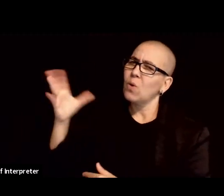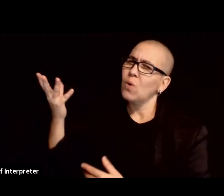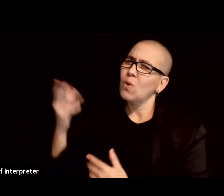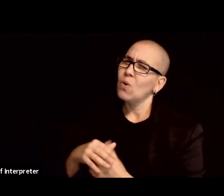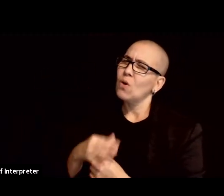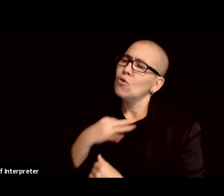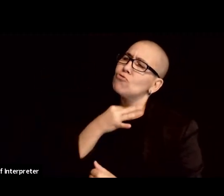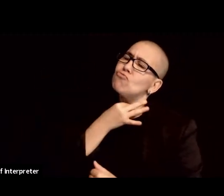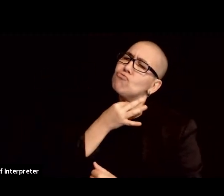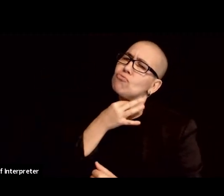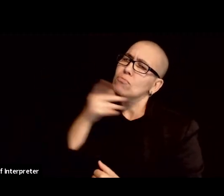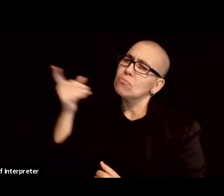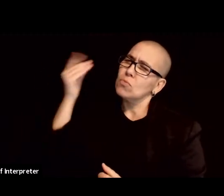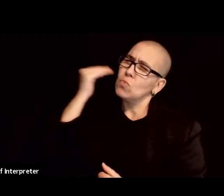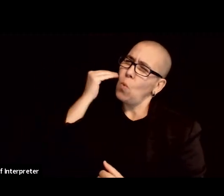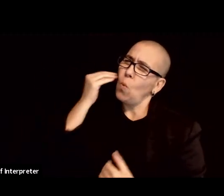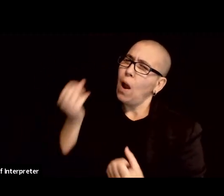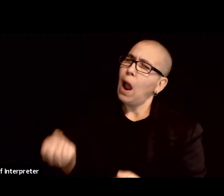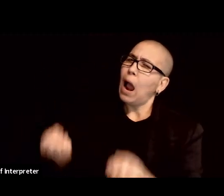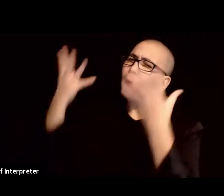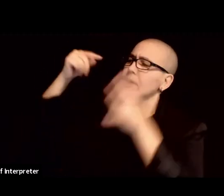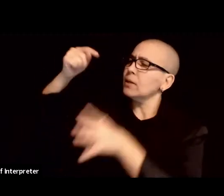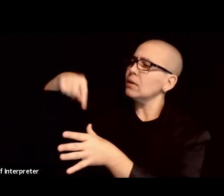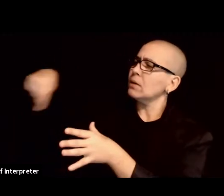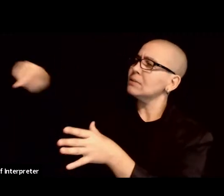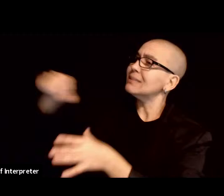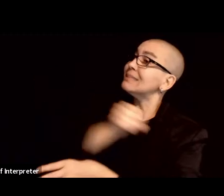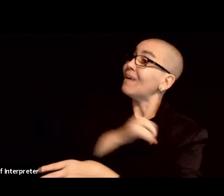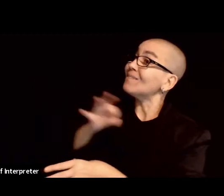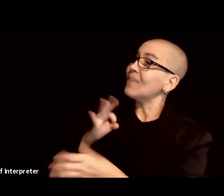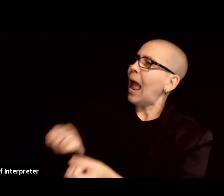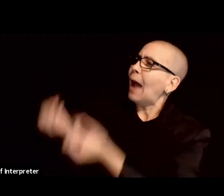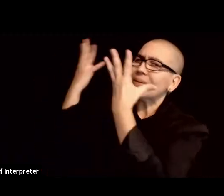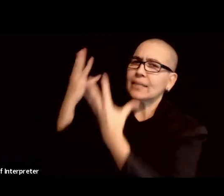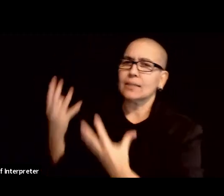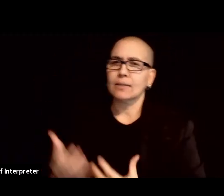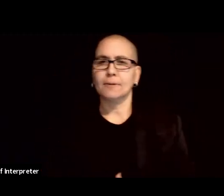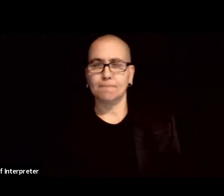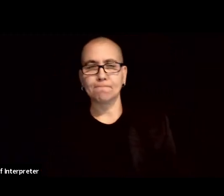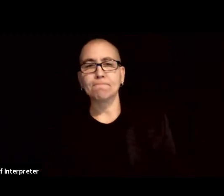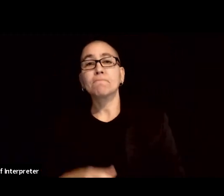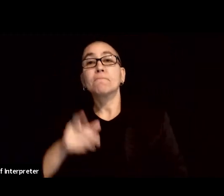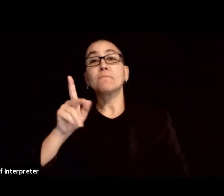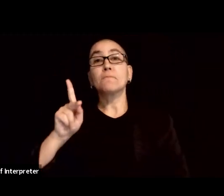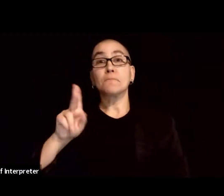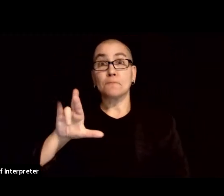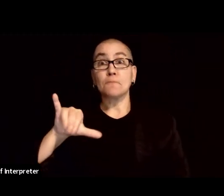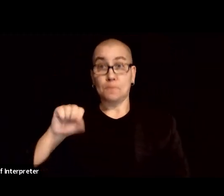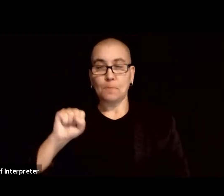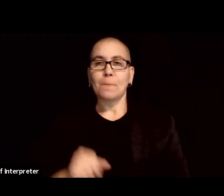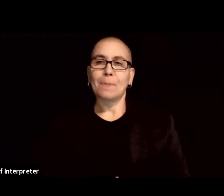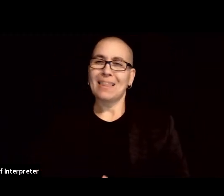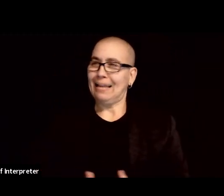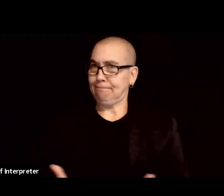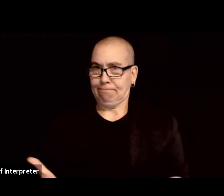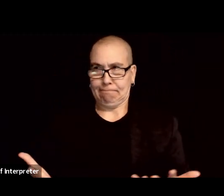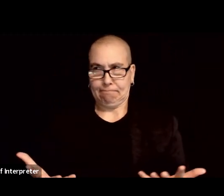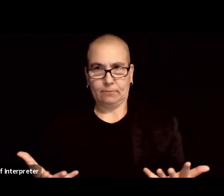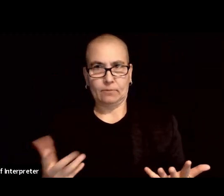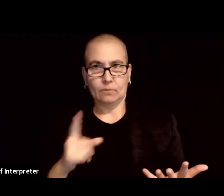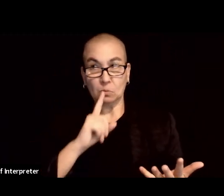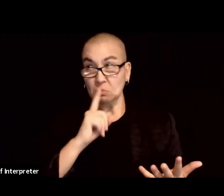Oh, yes, I'm sorry. We're talking about hundreds of staff.